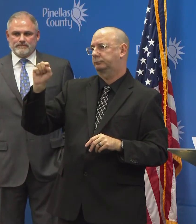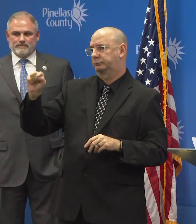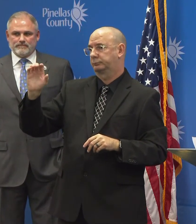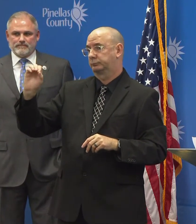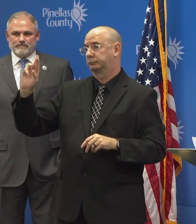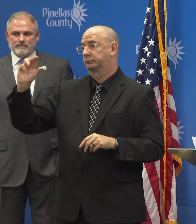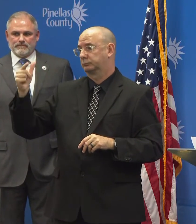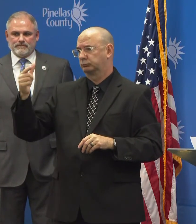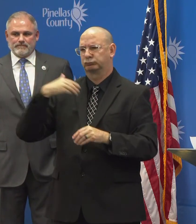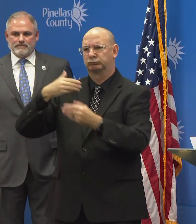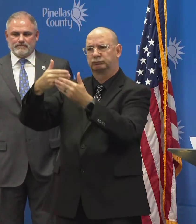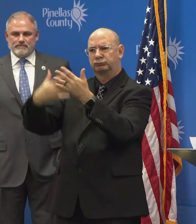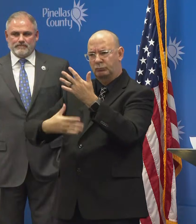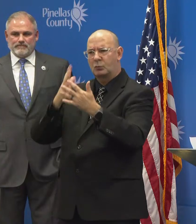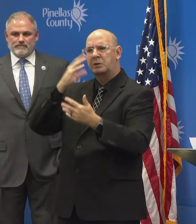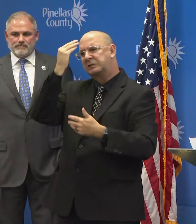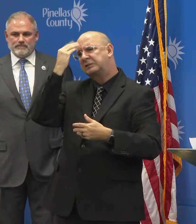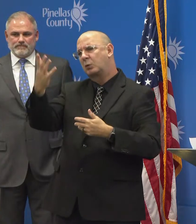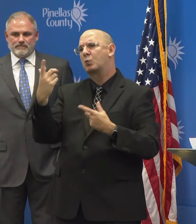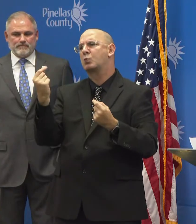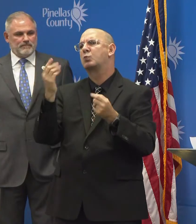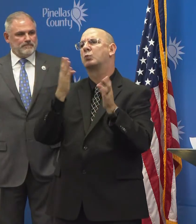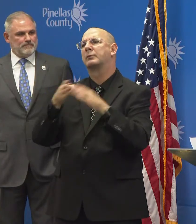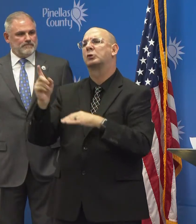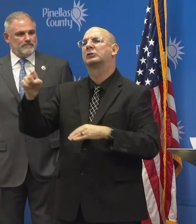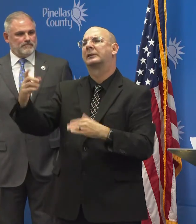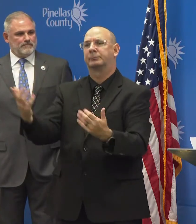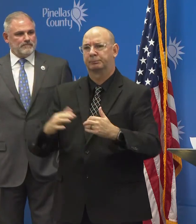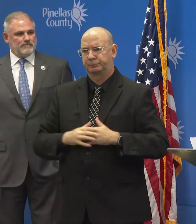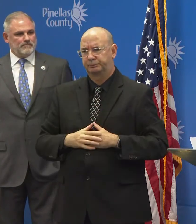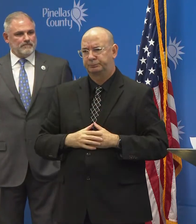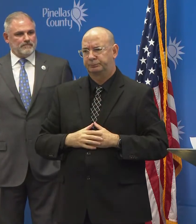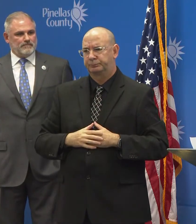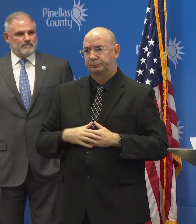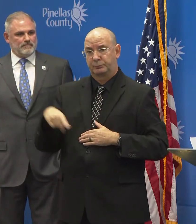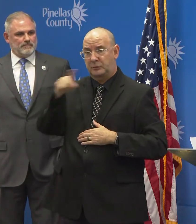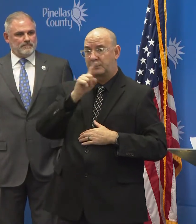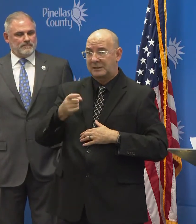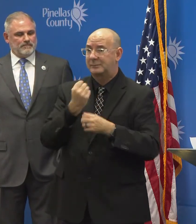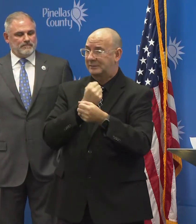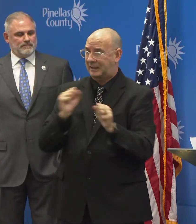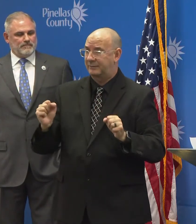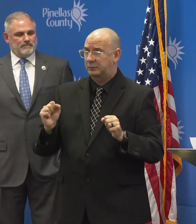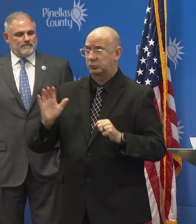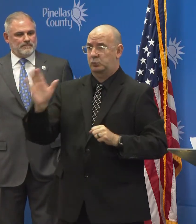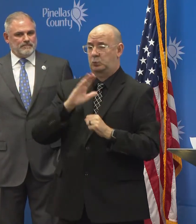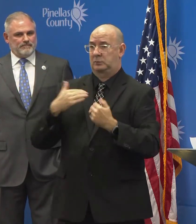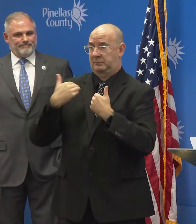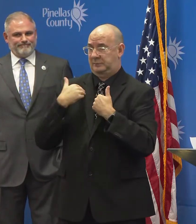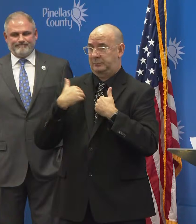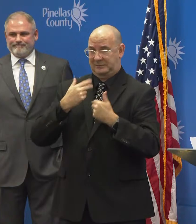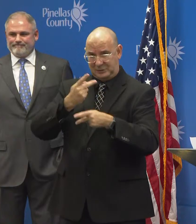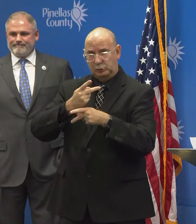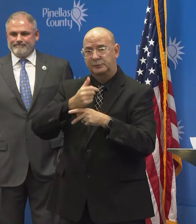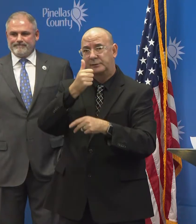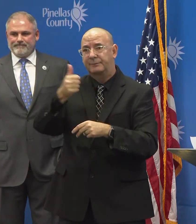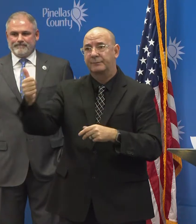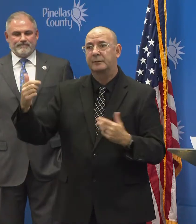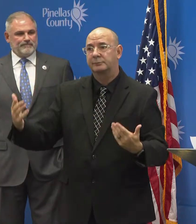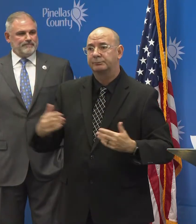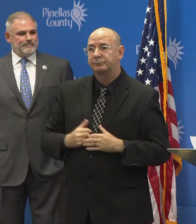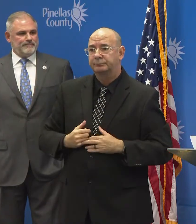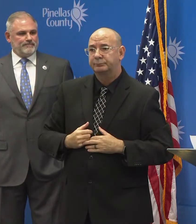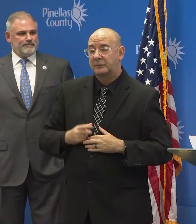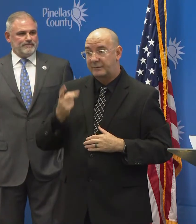safety is our primary concern, but it is your responsibility. Please heed caution and evacuate as soon as